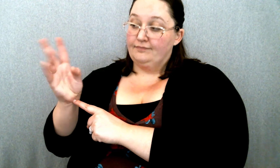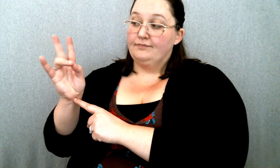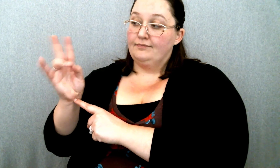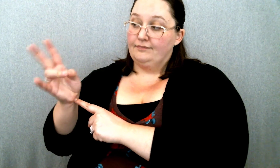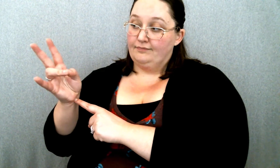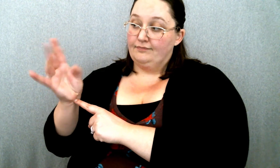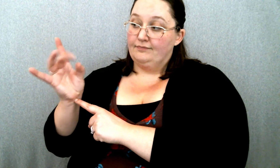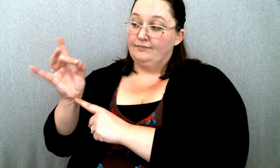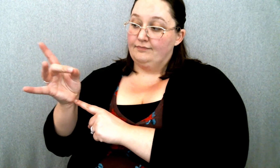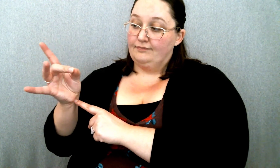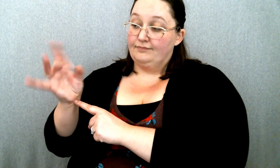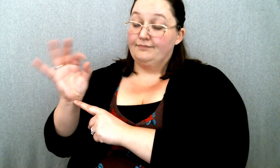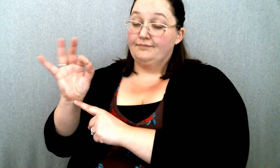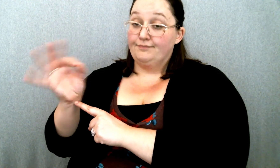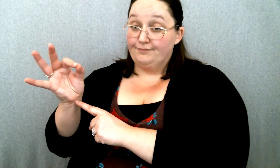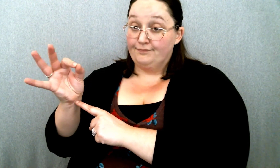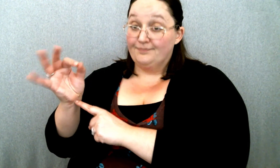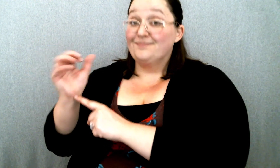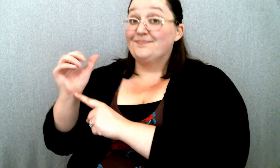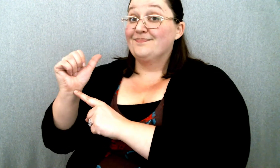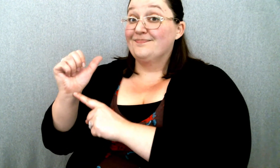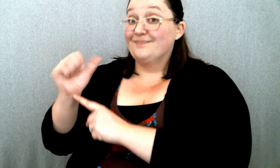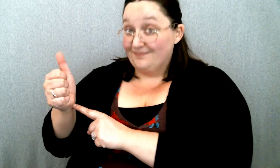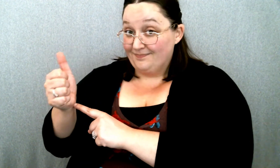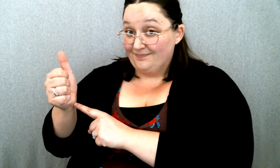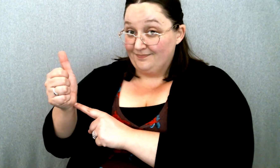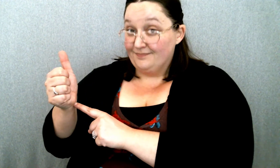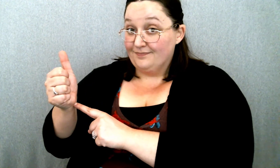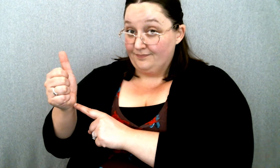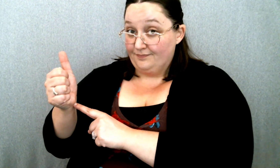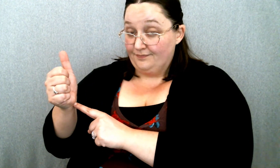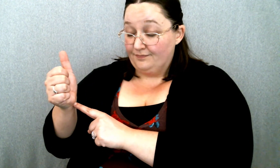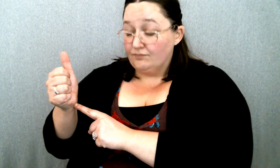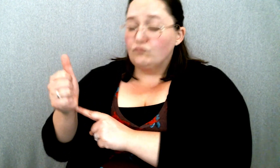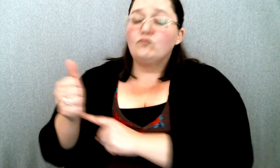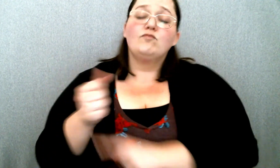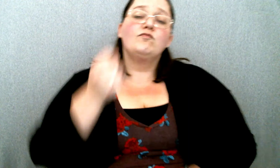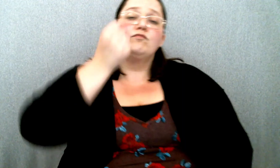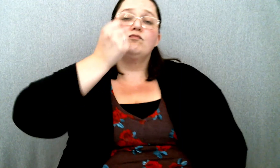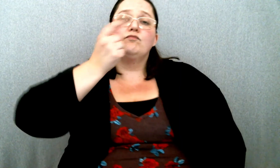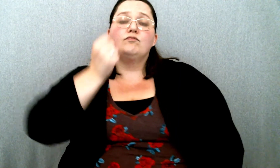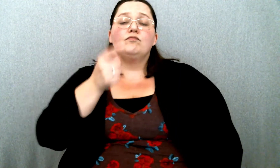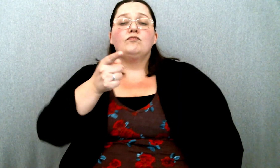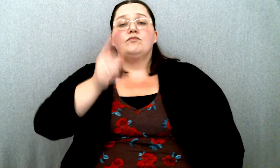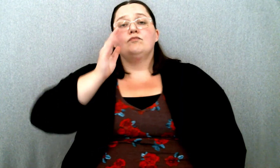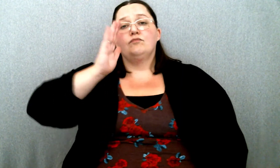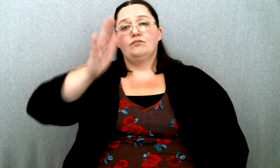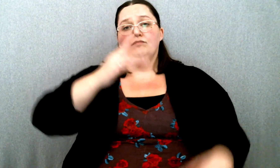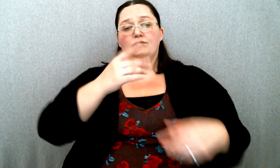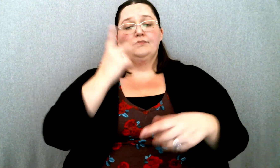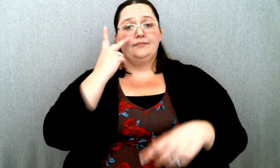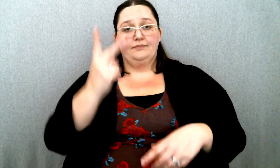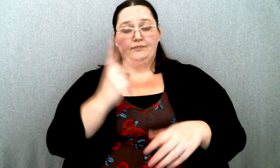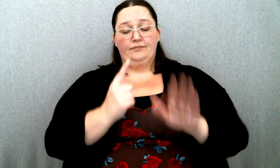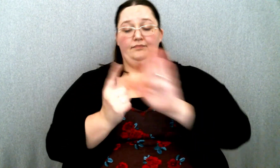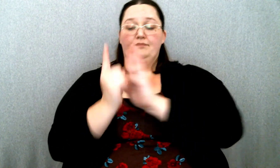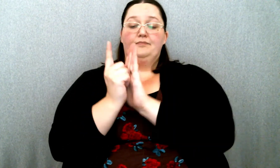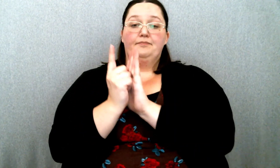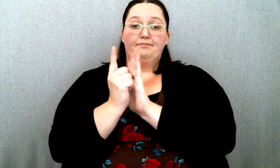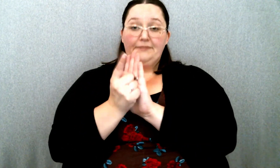minutes, 7 minutes, 8 minutes, 9 minutes, and then 10 minutes. You can use number incorporation 1 through 10. You will